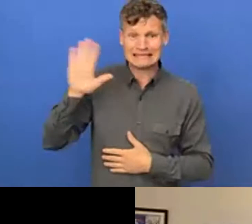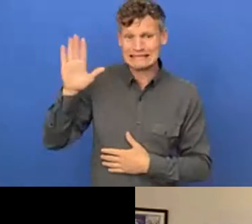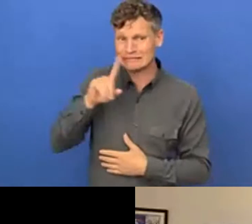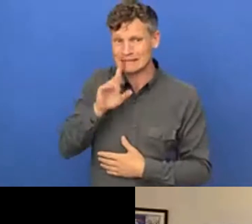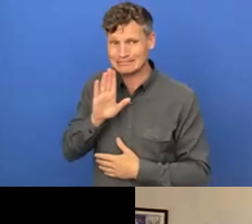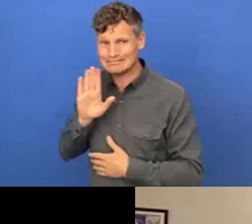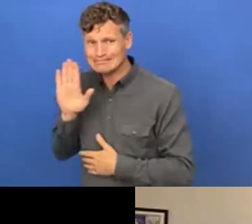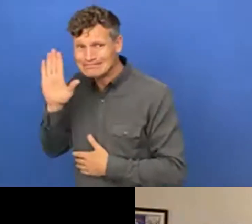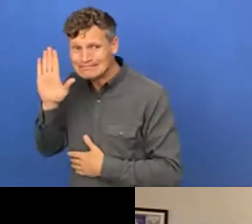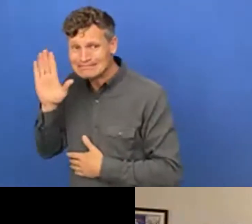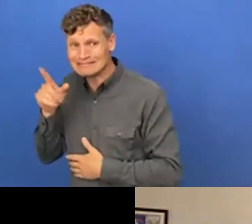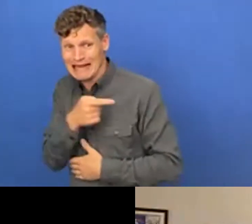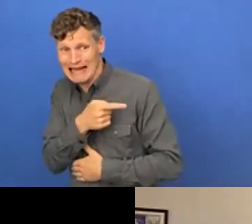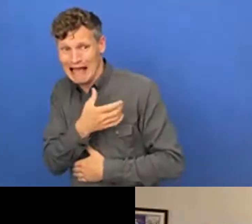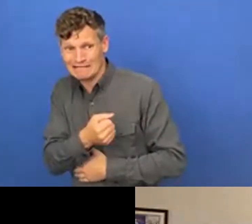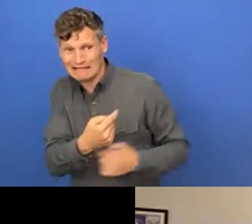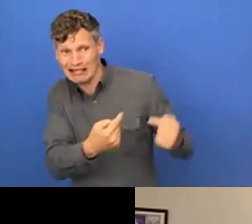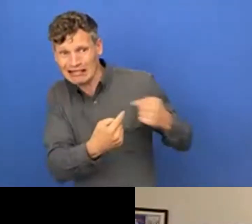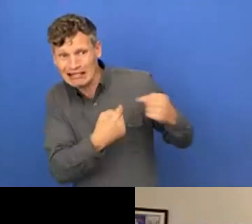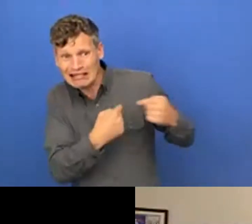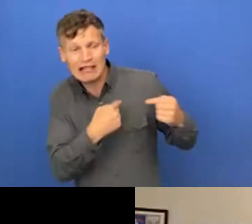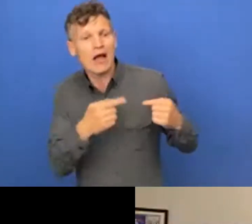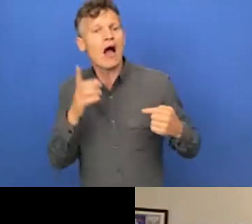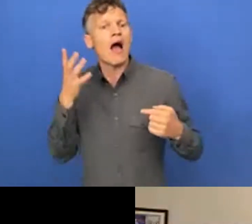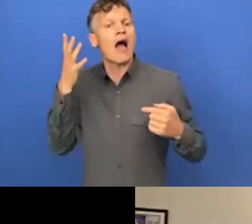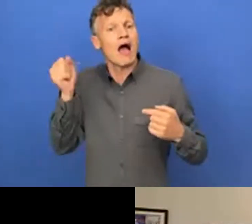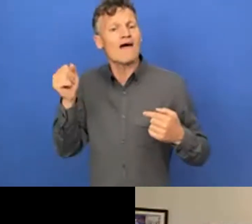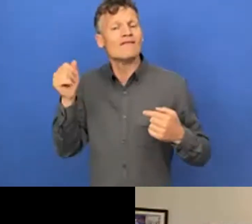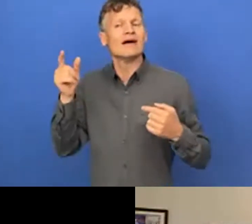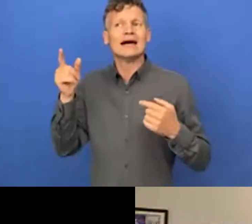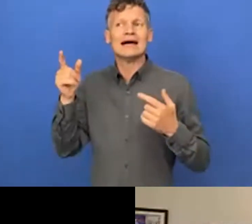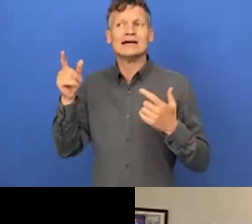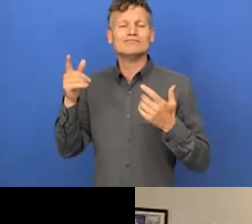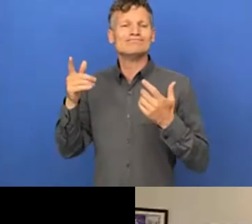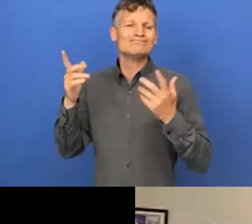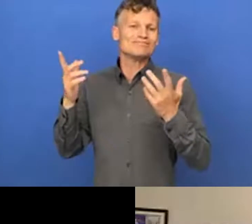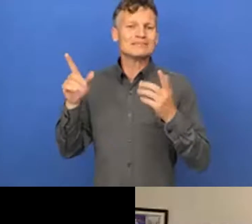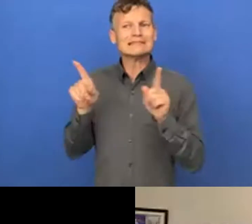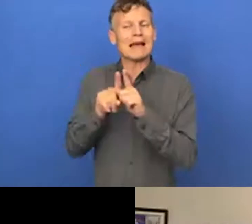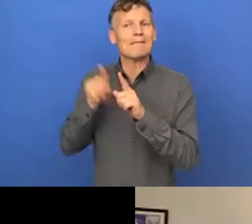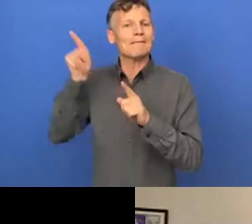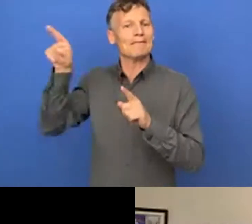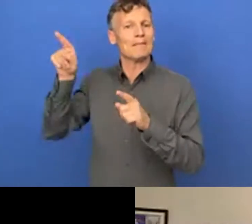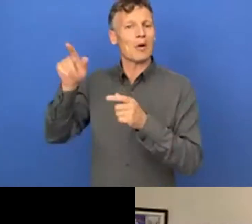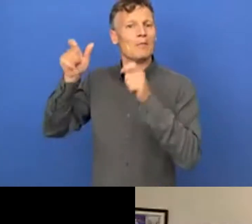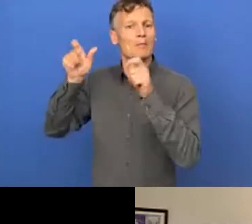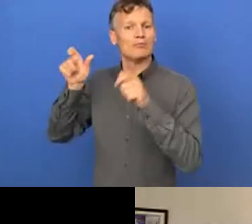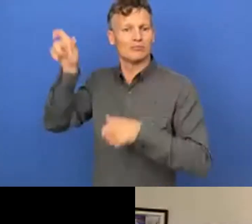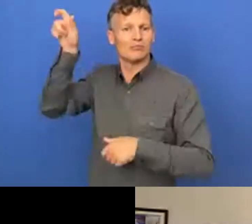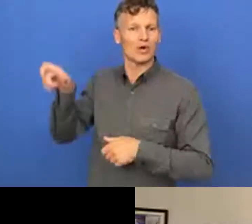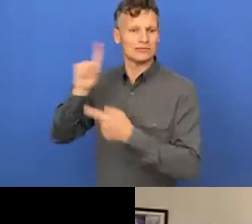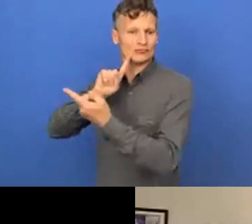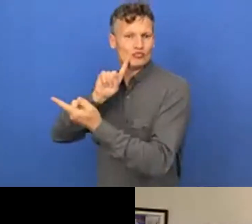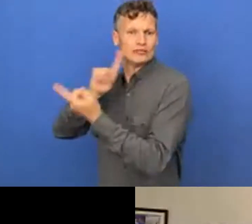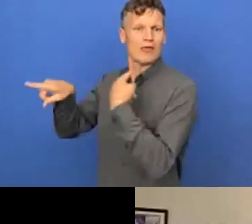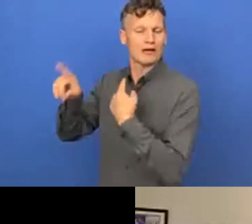issue or whatever, there is some way of getting back to them and saying, I've heard you and I've done this about it. Is that